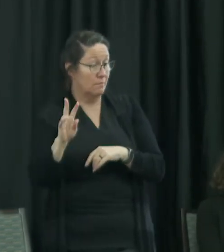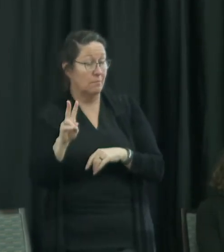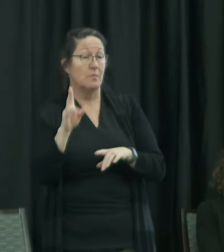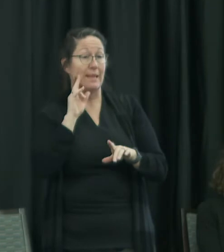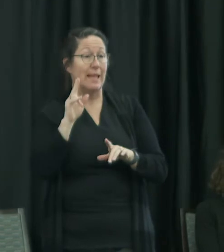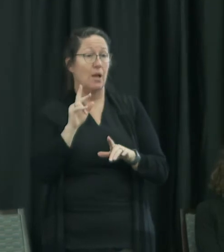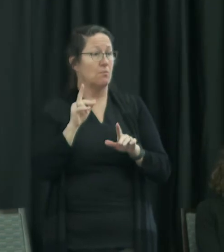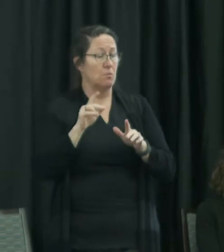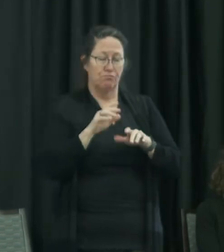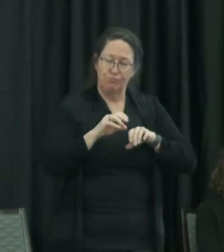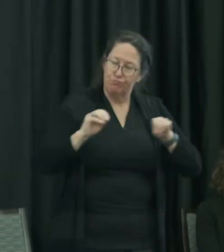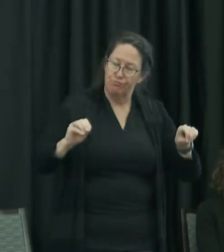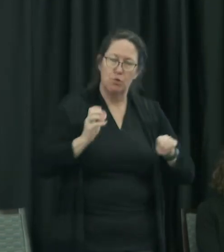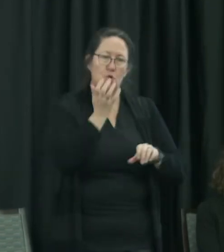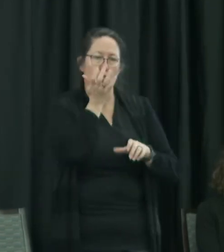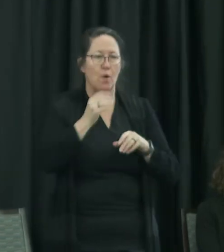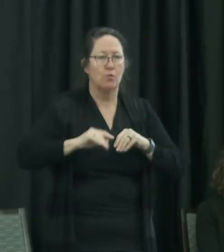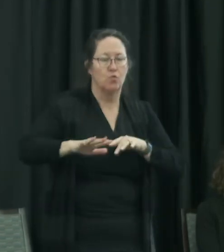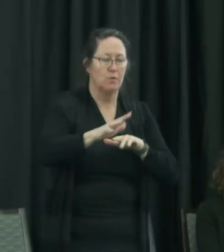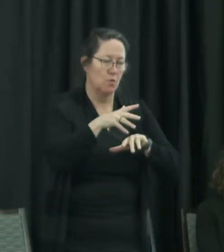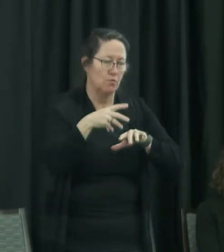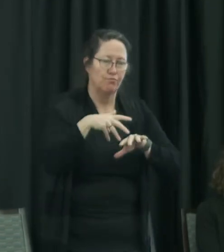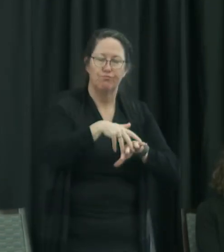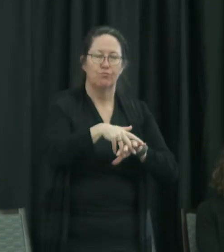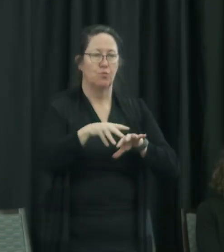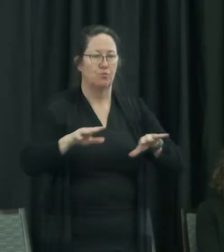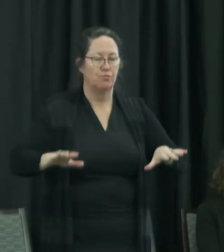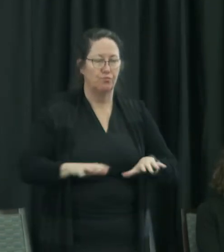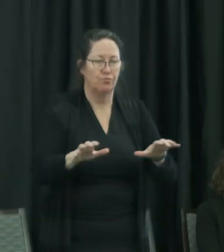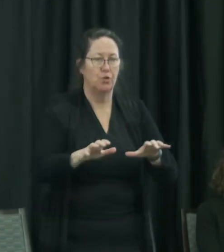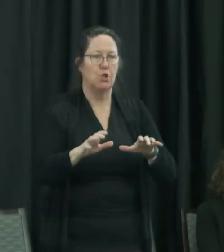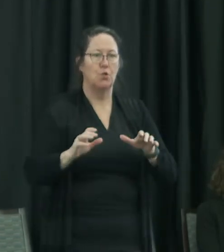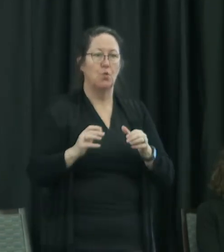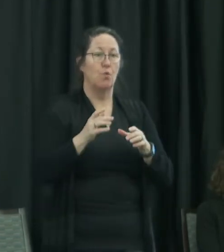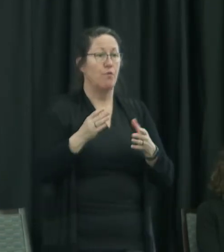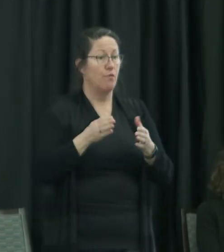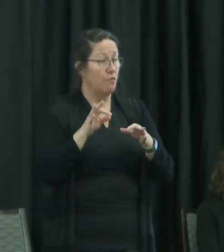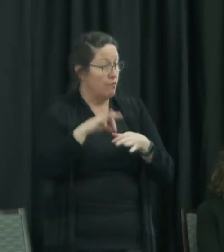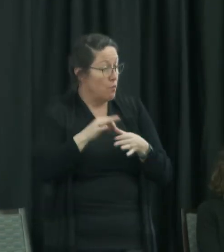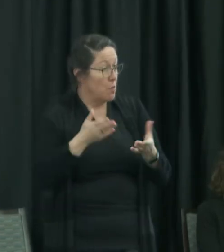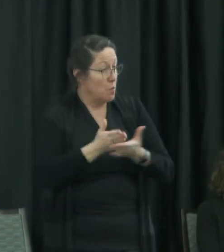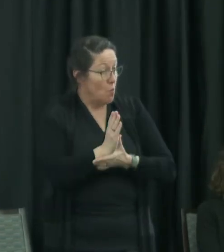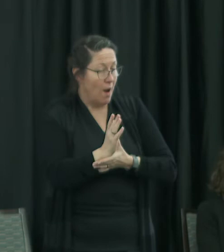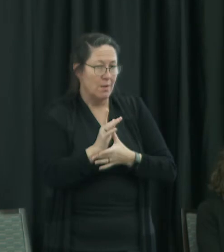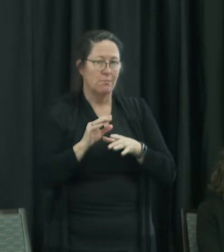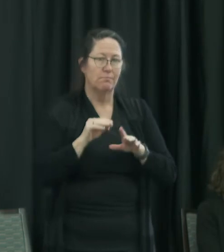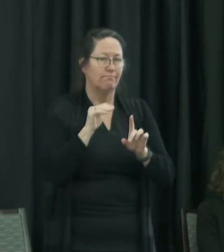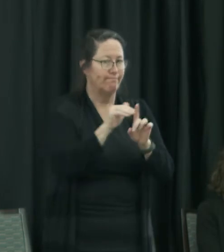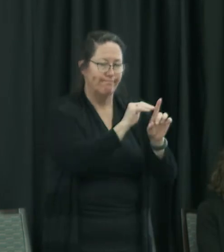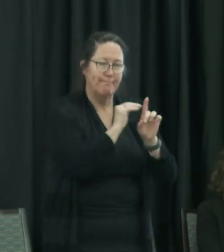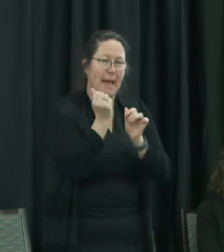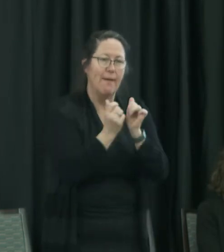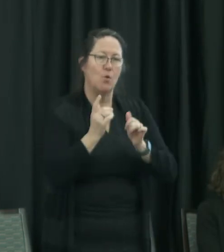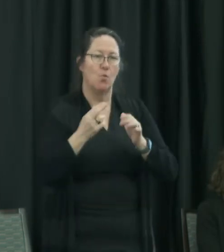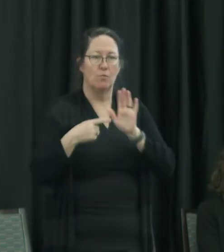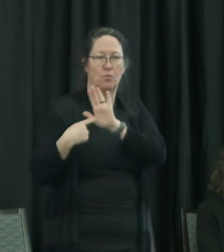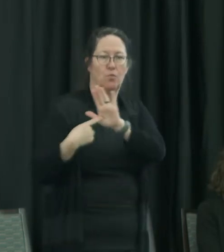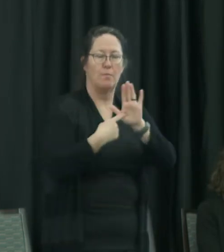nonpartisan grassroots organization working to protect and expand voting rights and ensure everyone is represented in